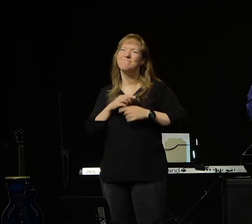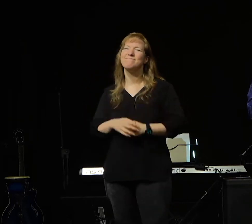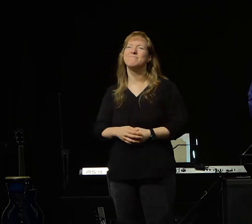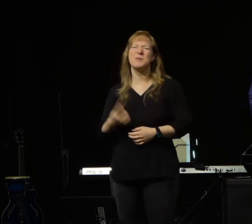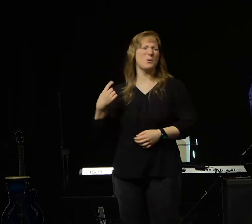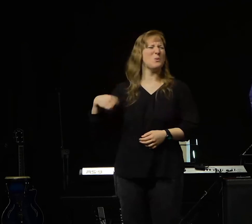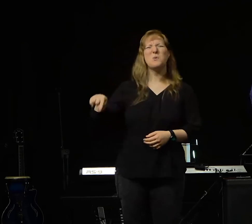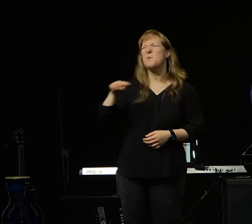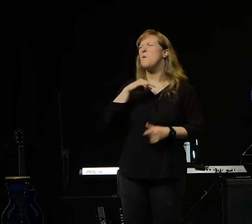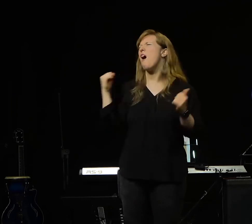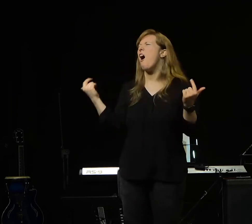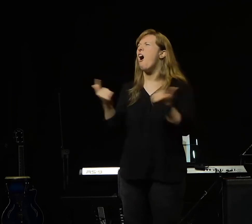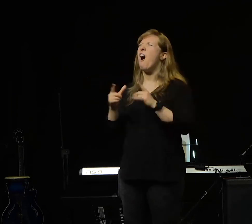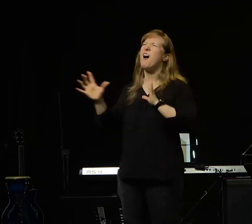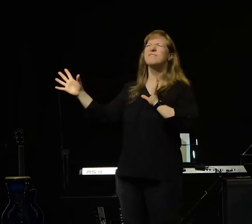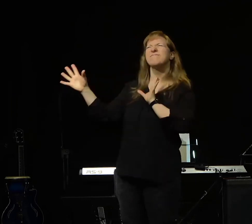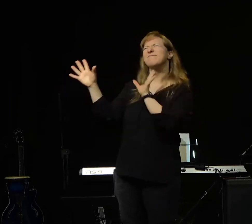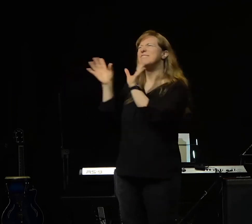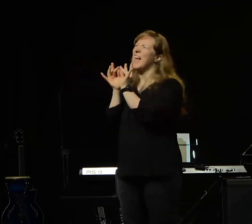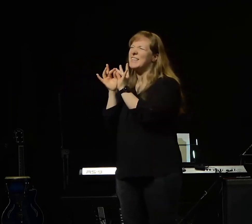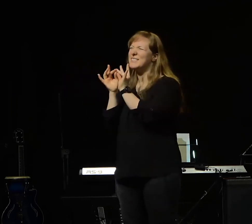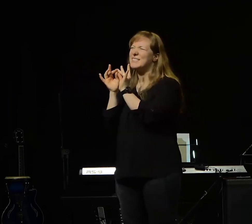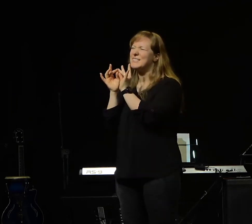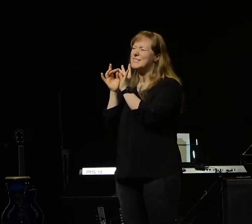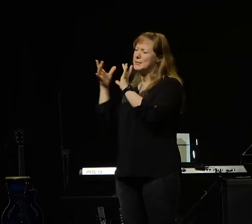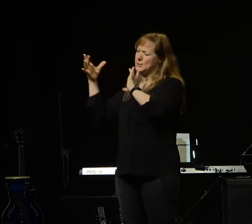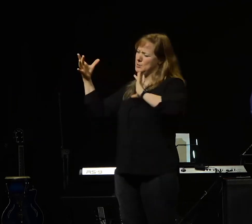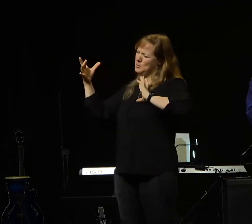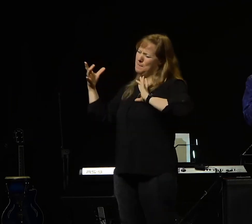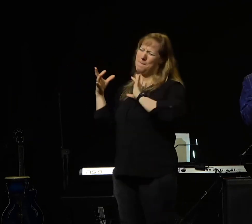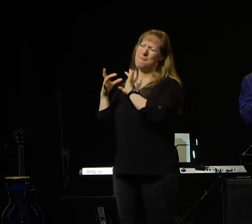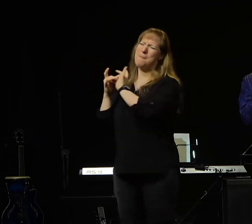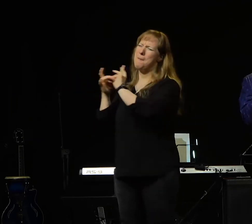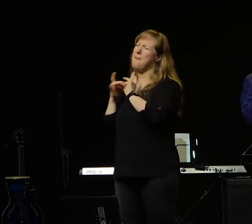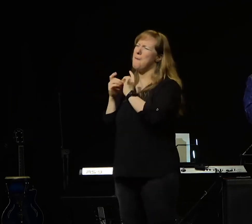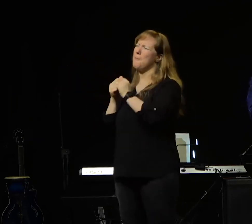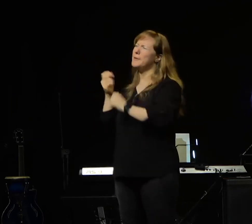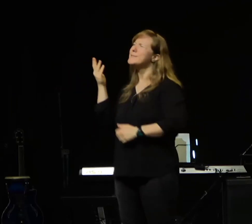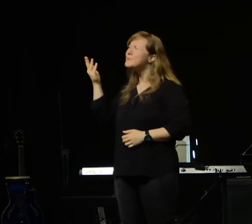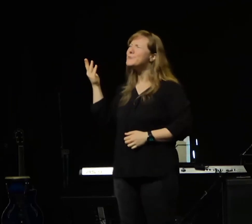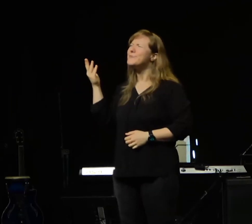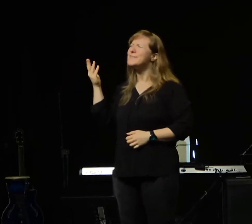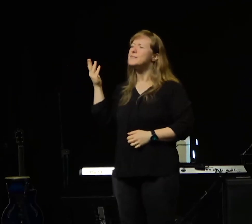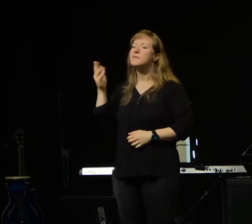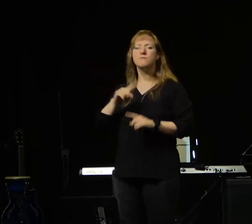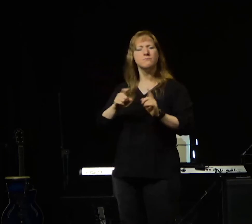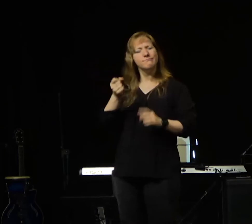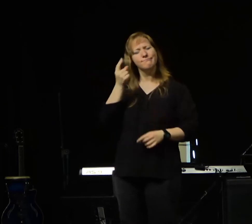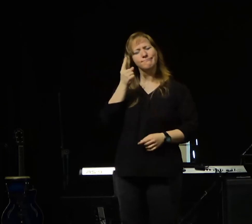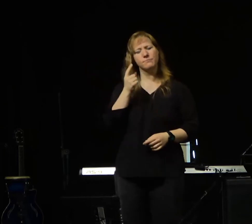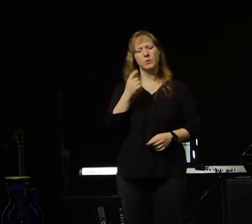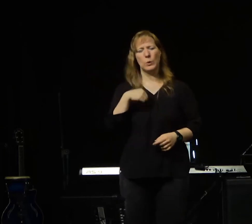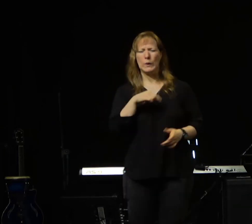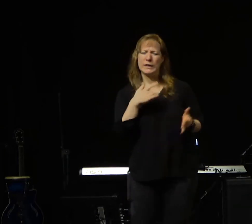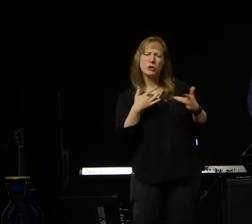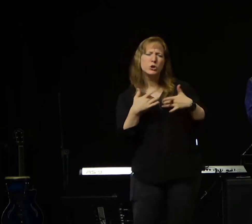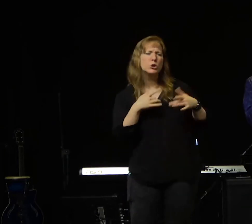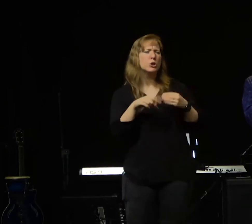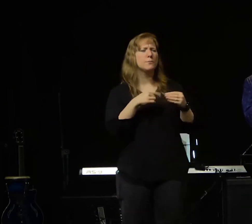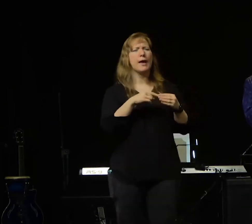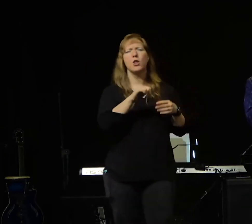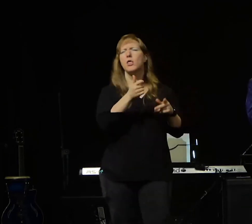We're attached to you, just like those two magnets are drawn together. But our hearts go out to those who haven't